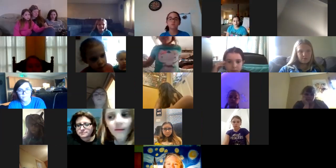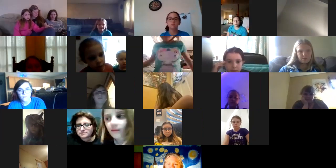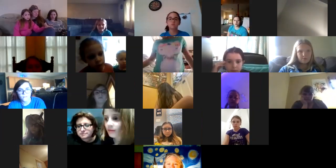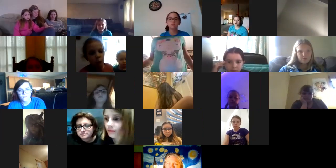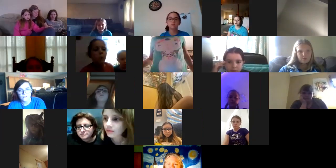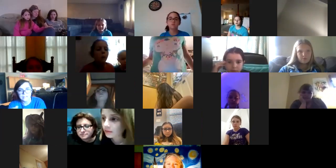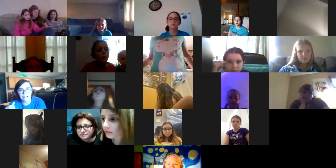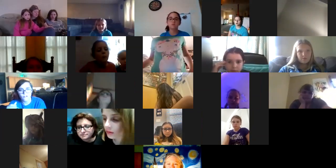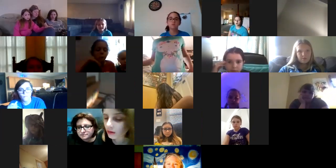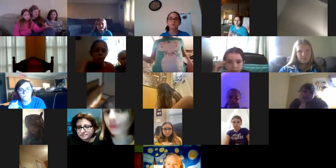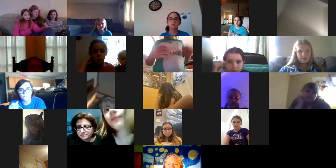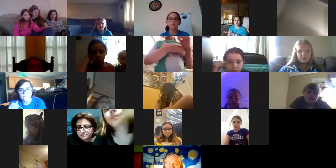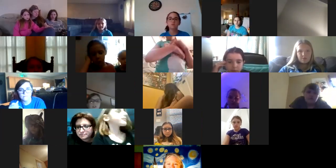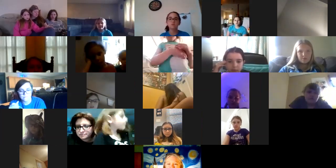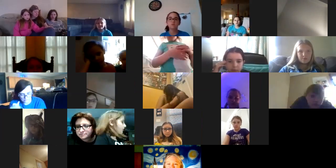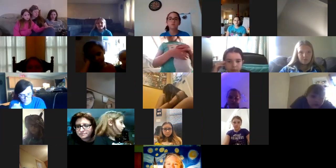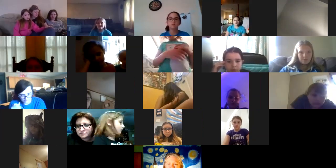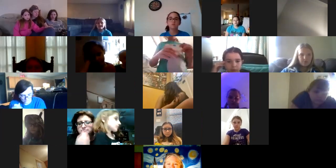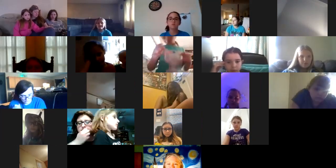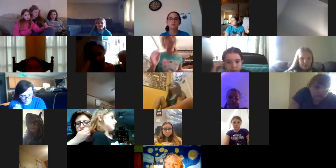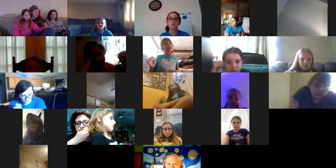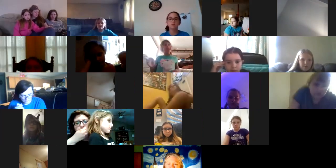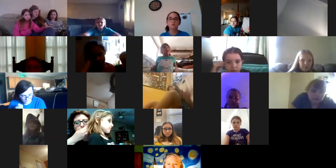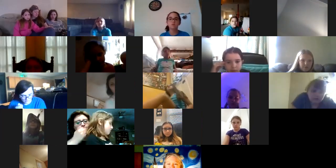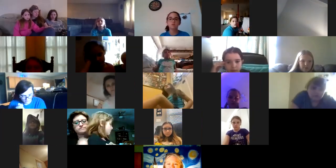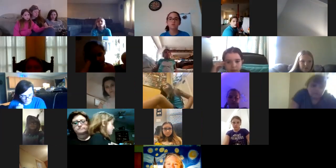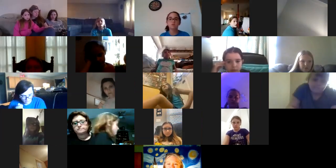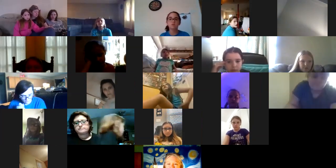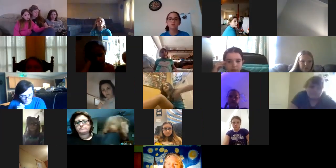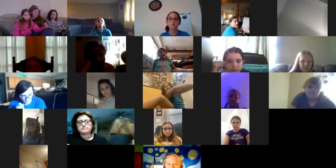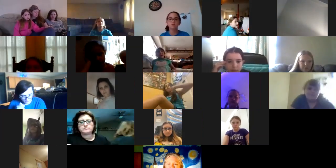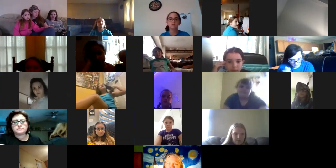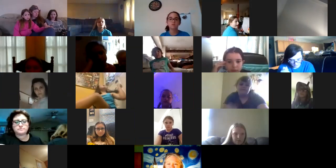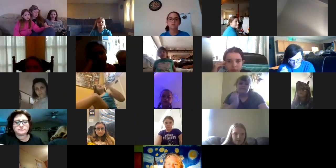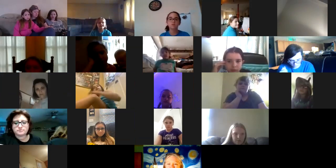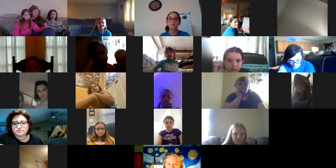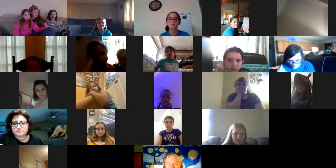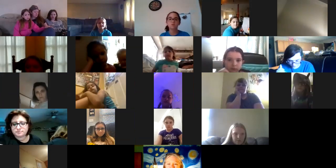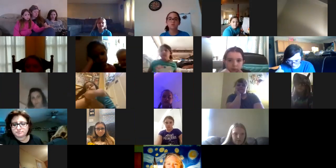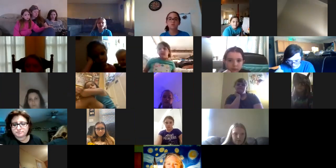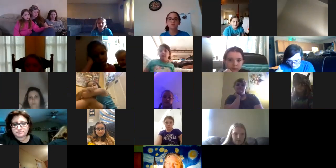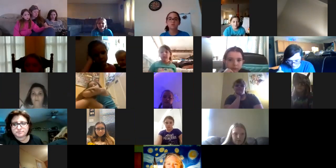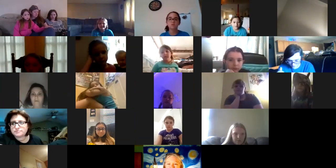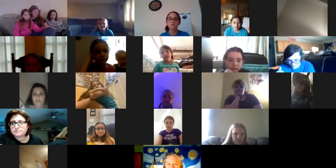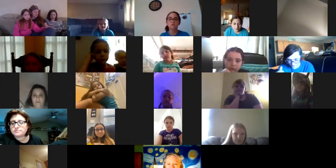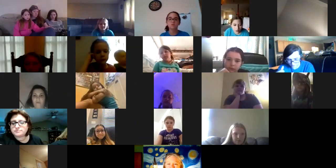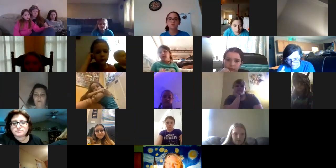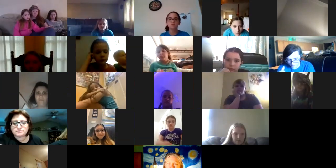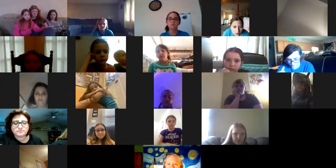about 15 years old. 16 years old was my first paid interpreting gig outside of just interpreting for my parents all the time. I live